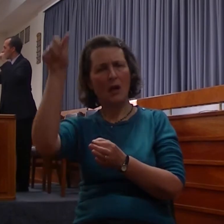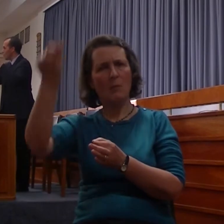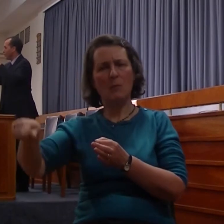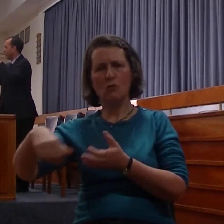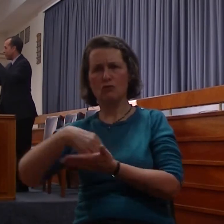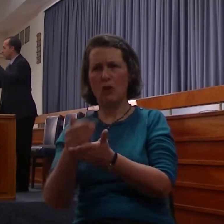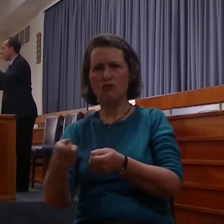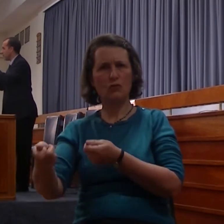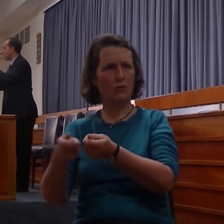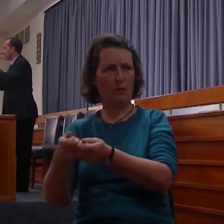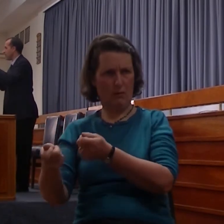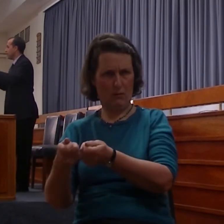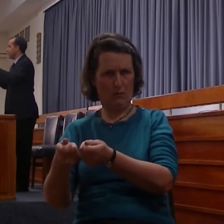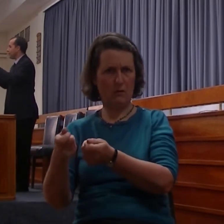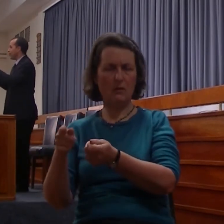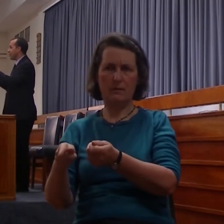democracy and Nicolaisi,